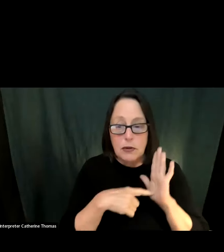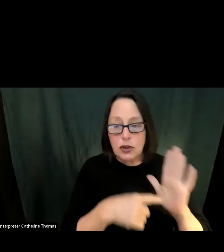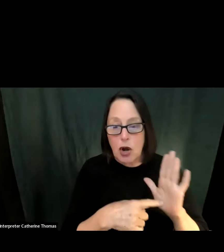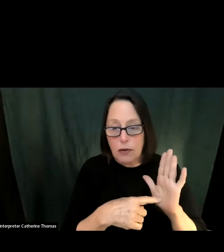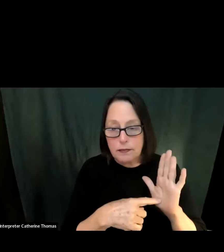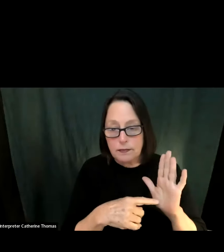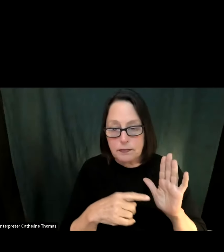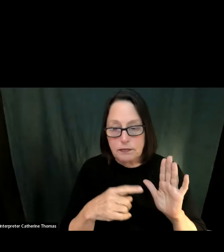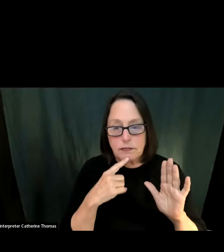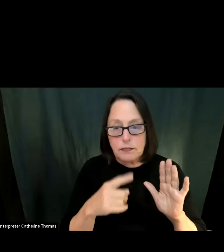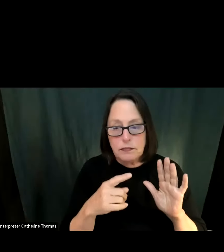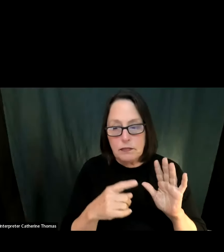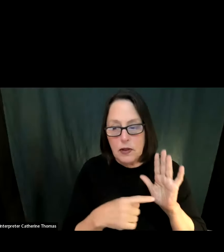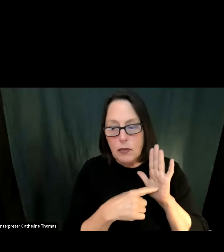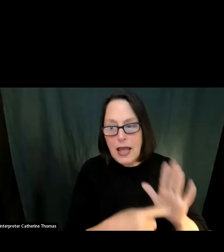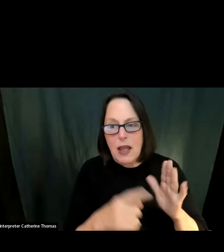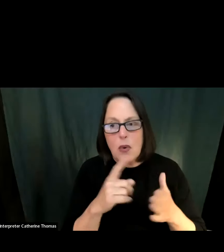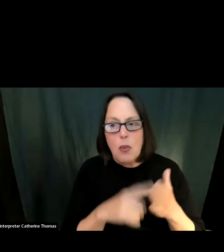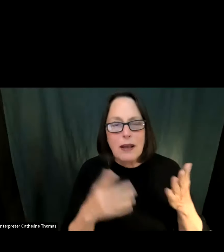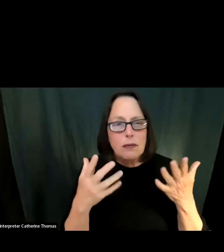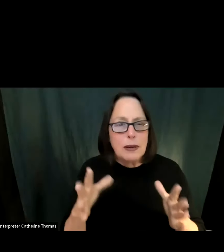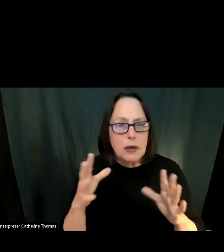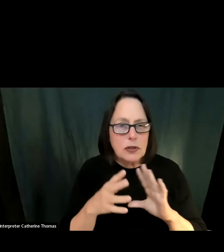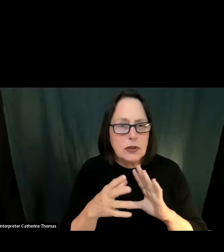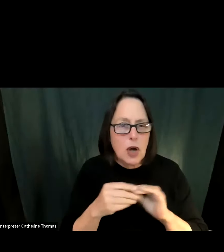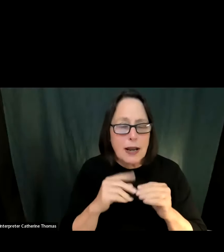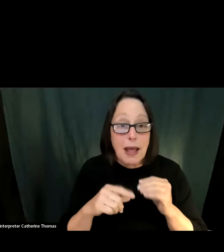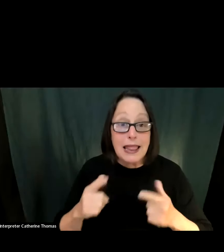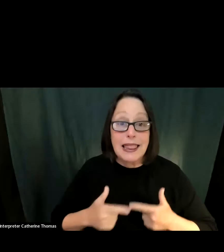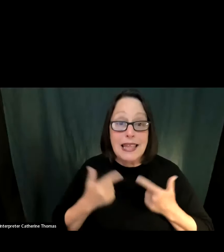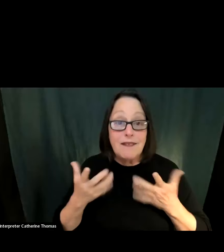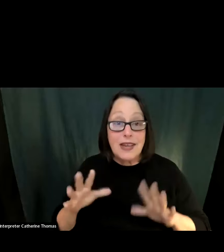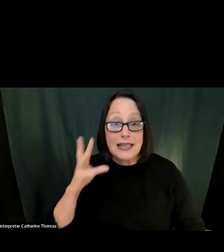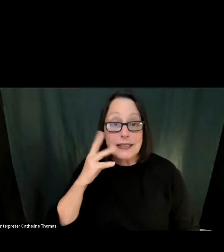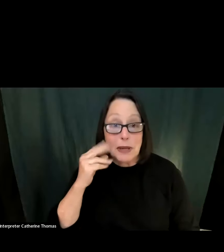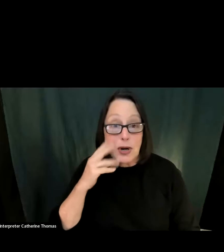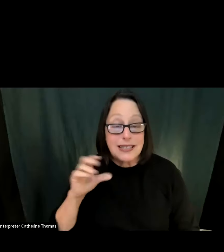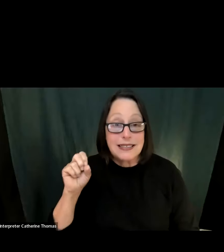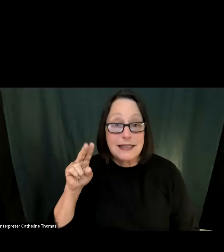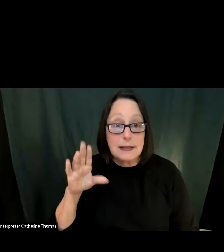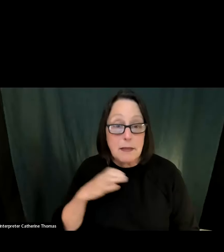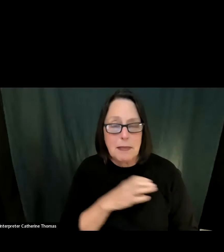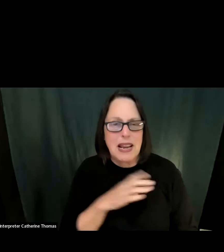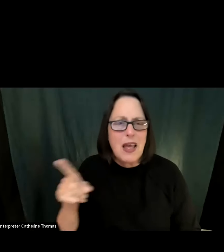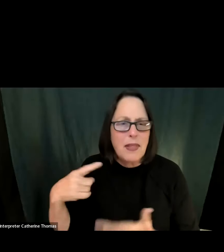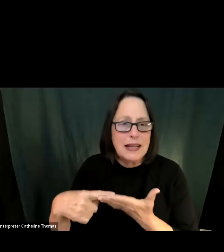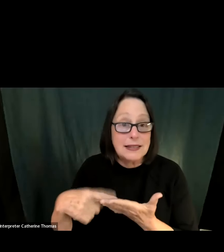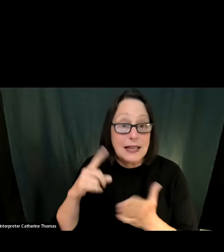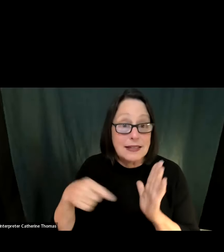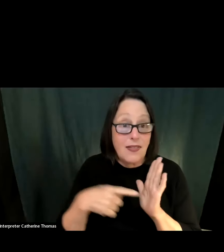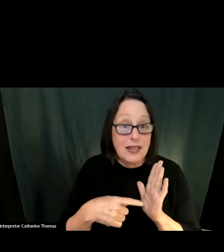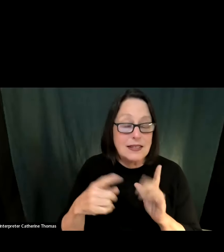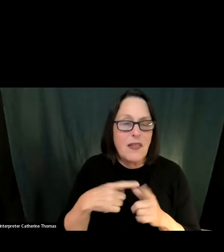relay what was discussed in the lived experience subcommittee when they tackled this topic. So Chloe, if you could put the slides back up